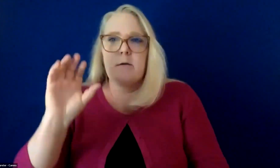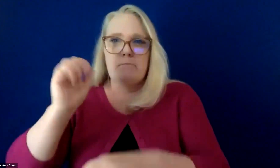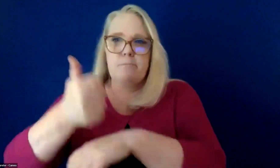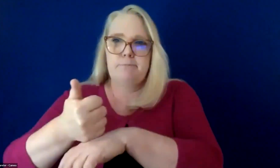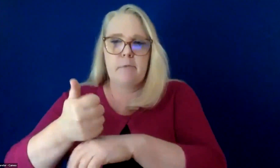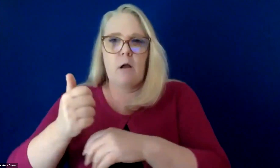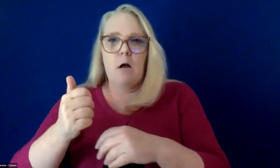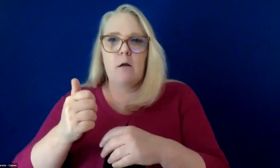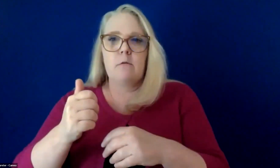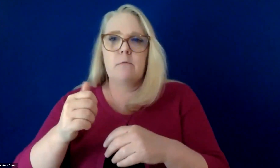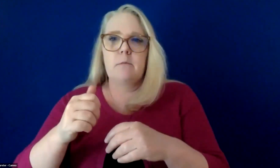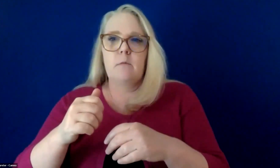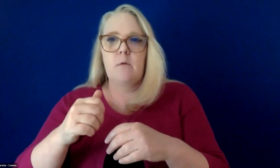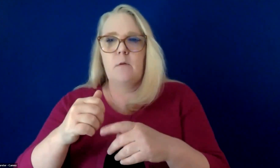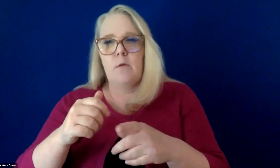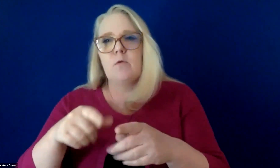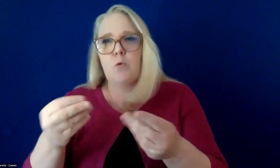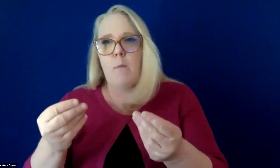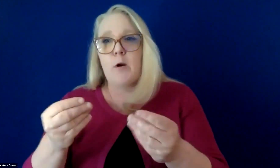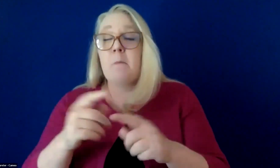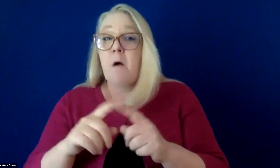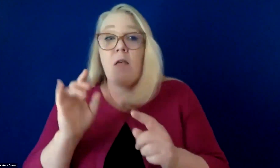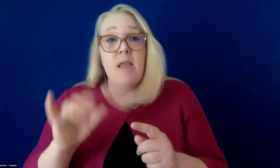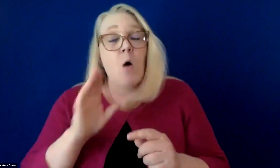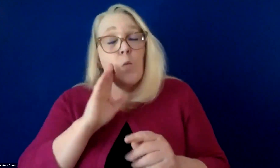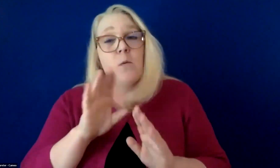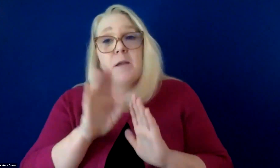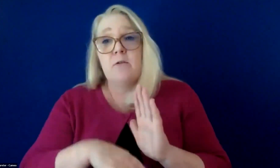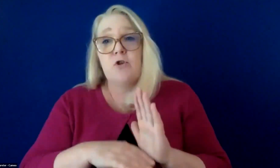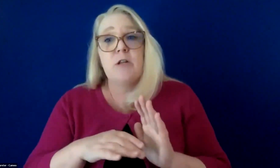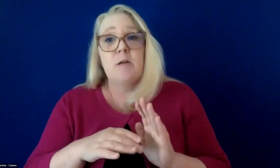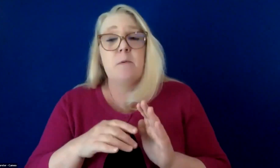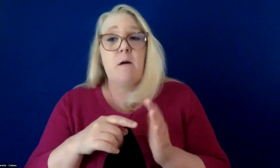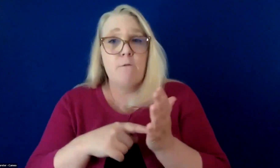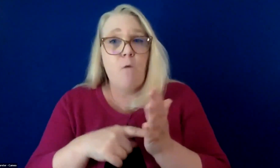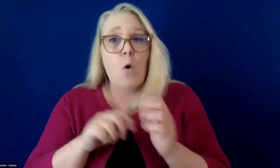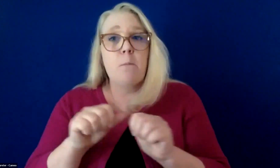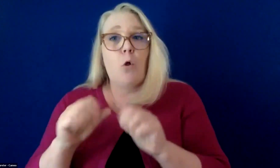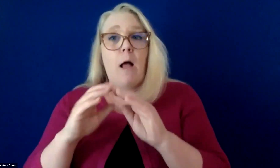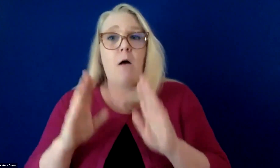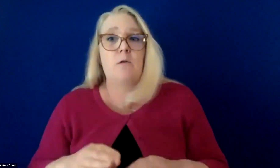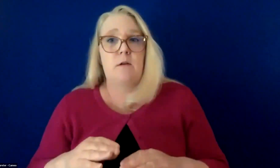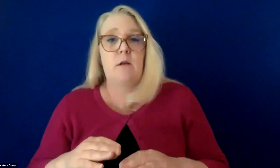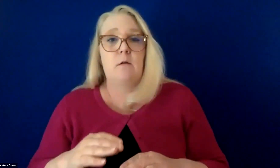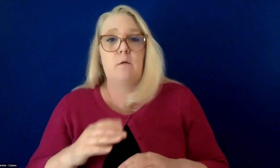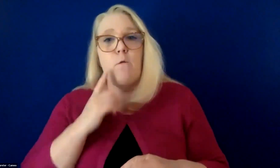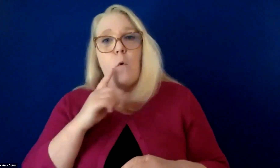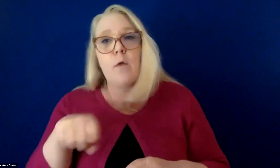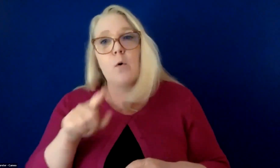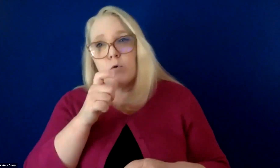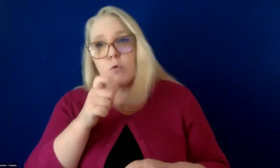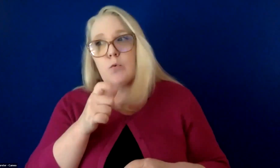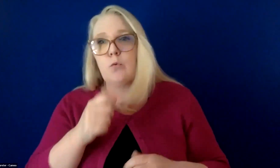this is a way to provide really affordable housing for our clients that might live in supported living. And if